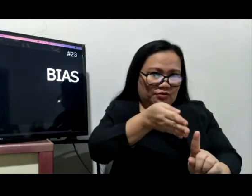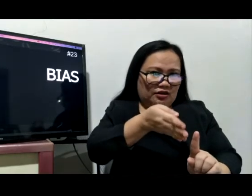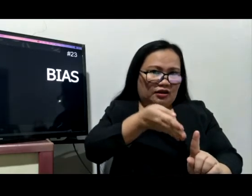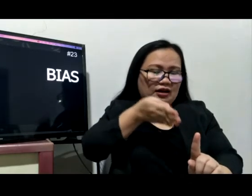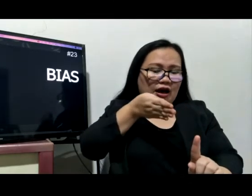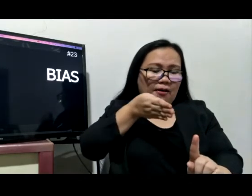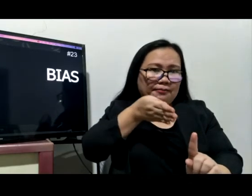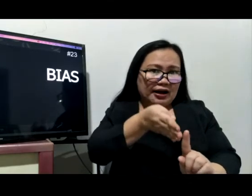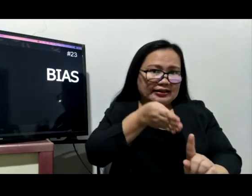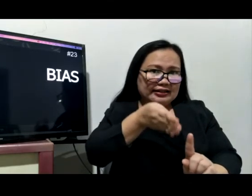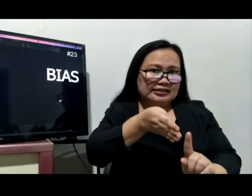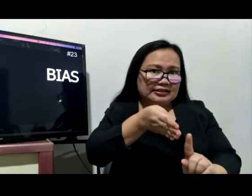something. Bias.